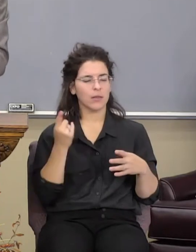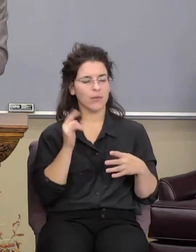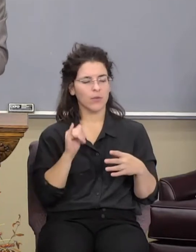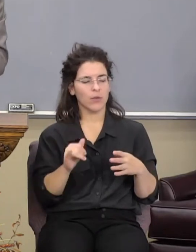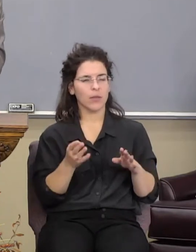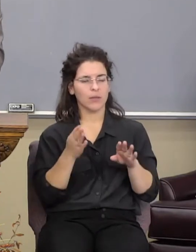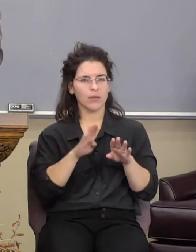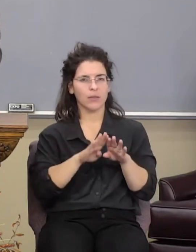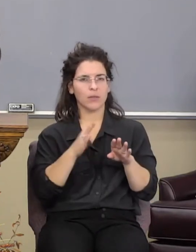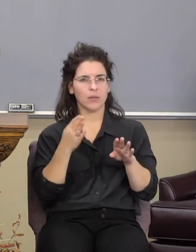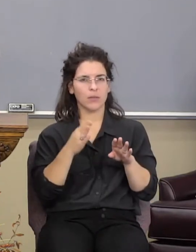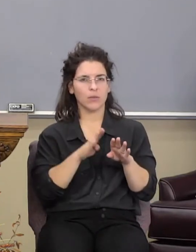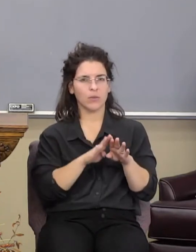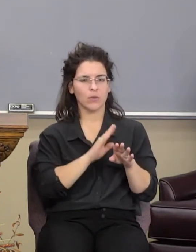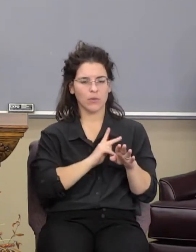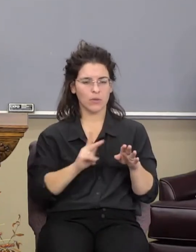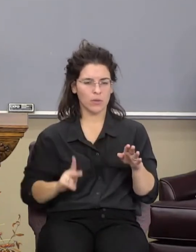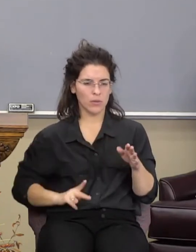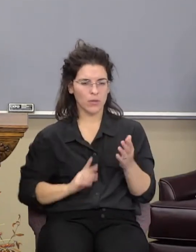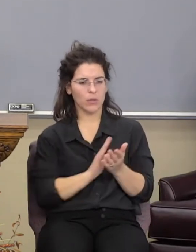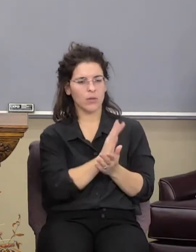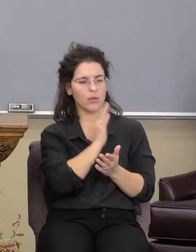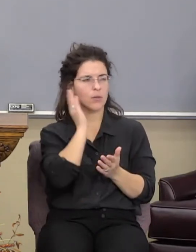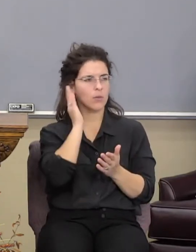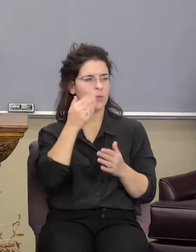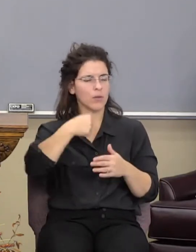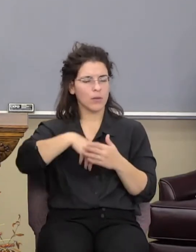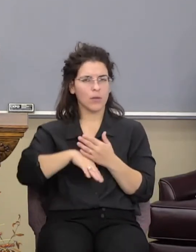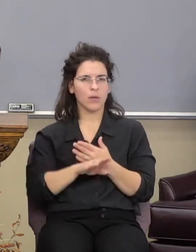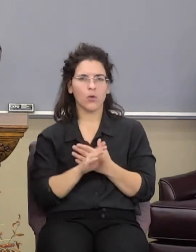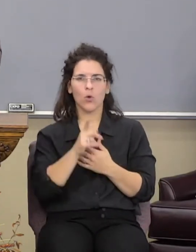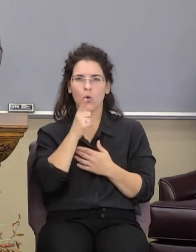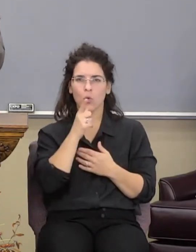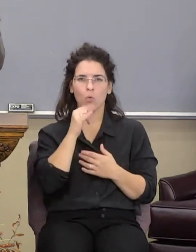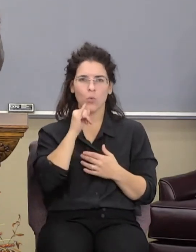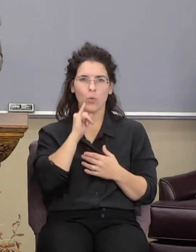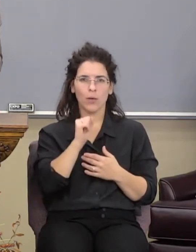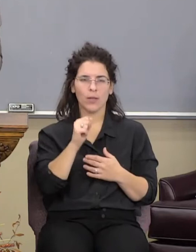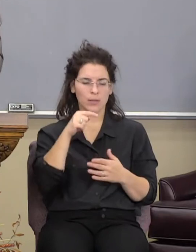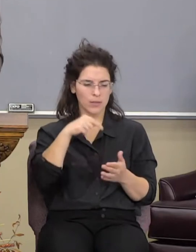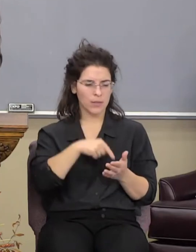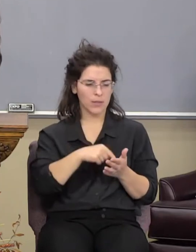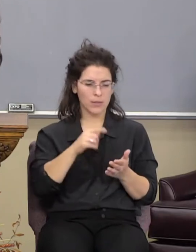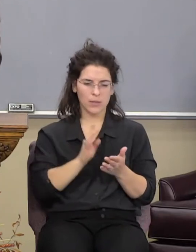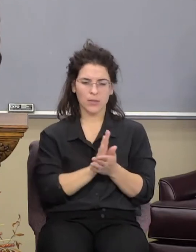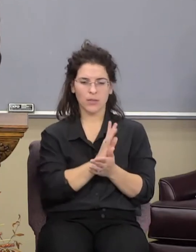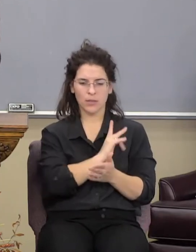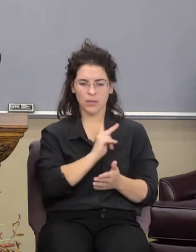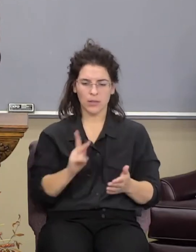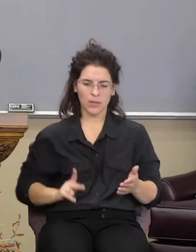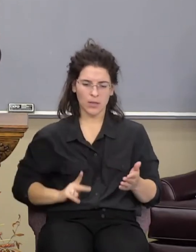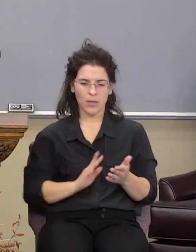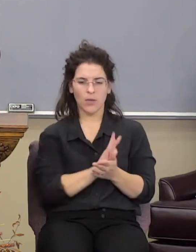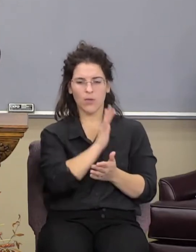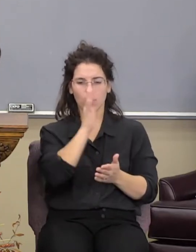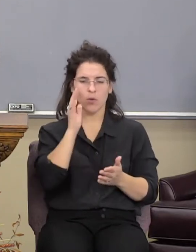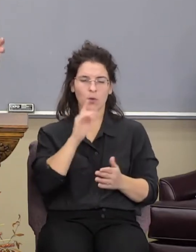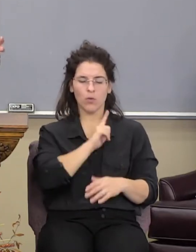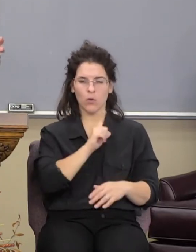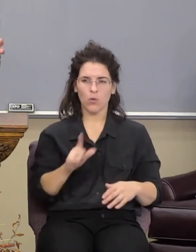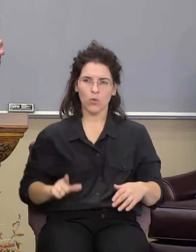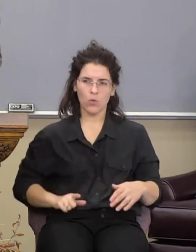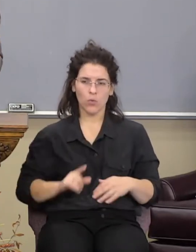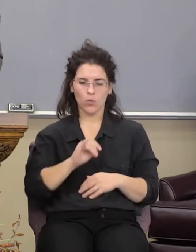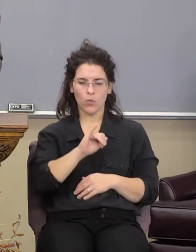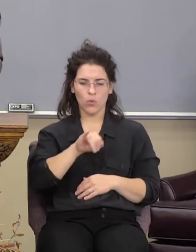doors, and the King of glory shall come in. Who is this King of glory? The Lord, Jehovah of